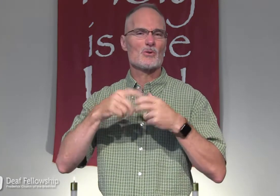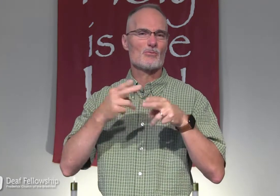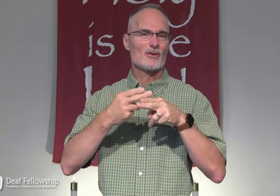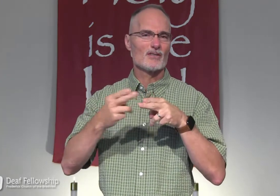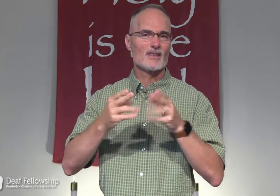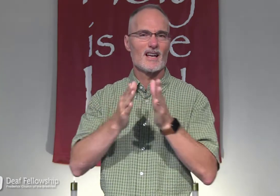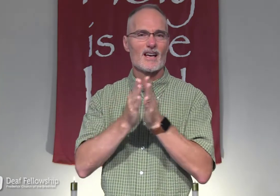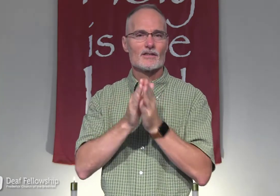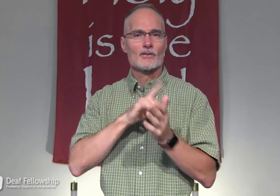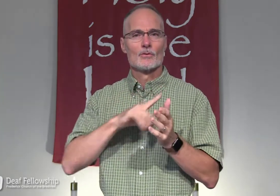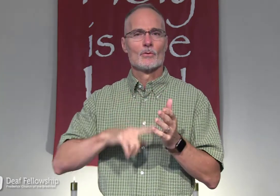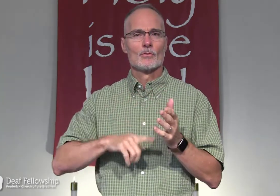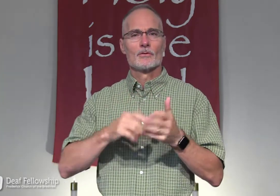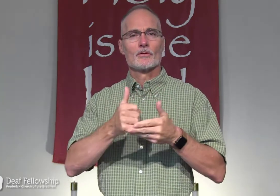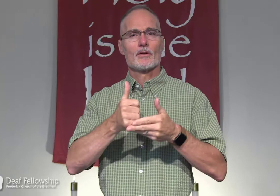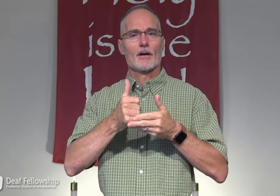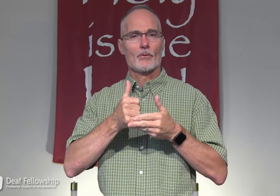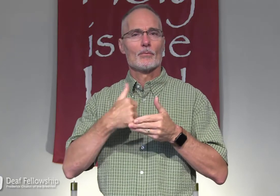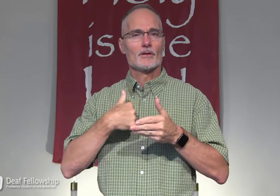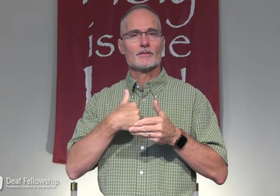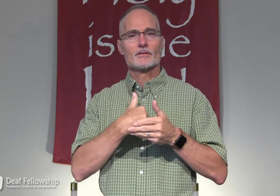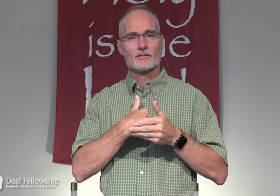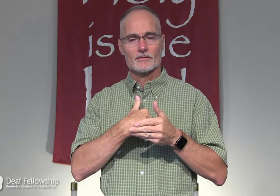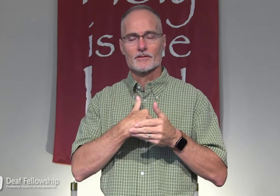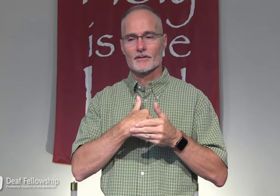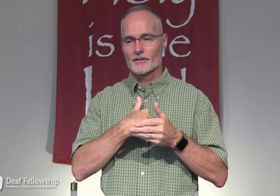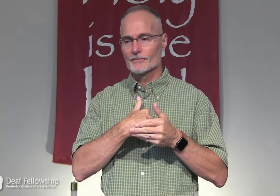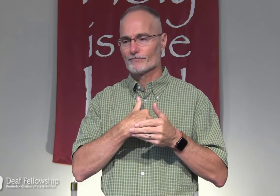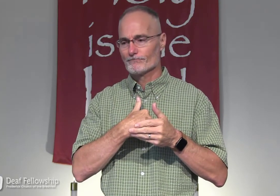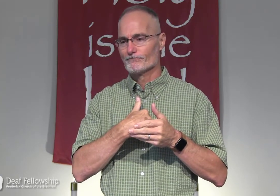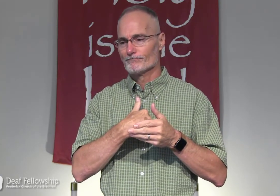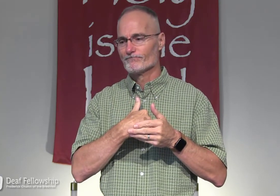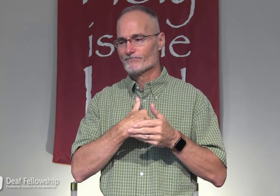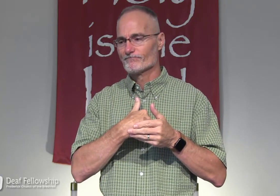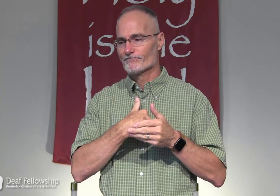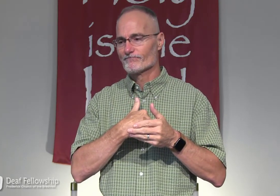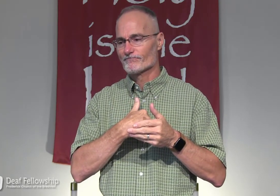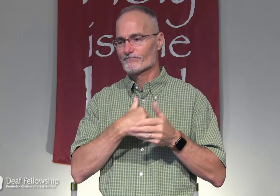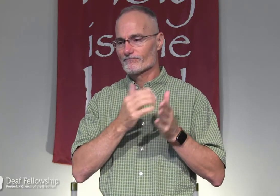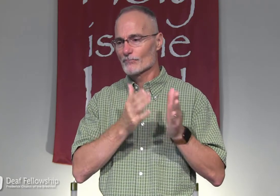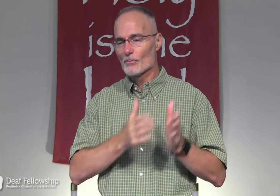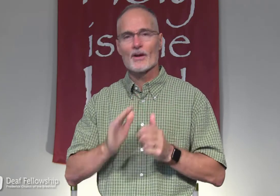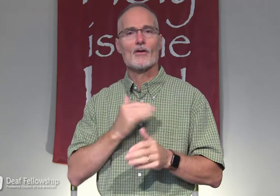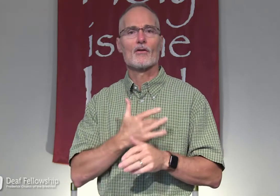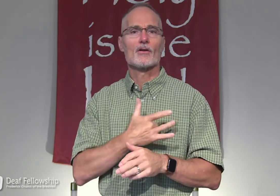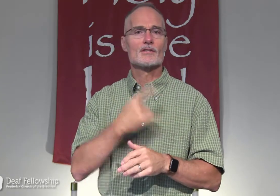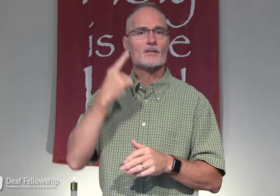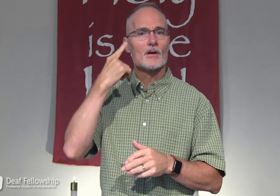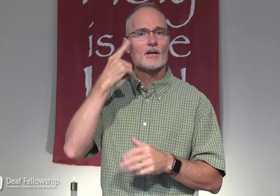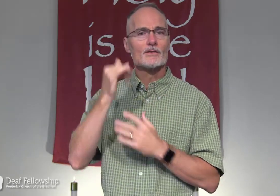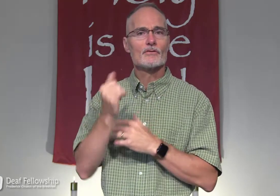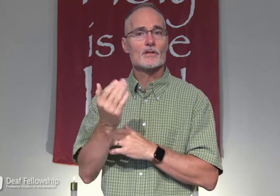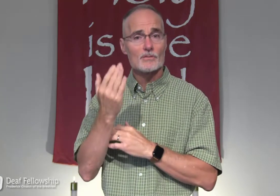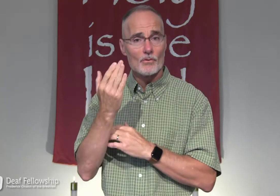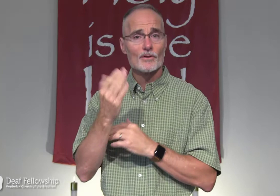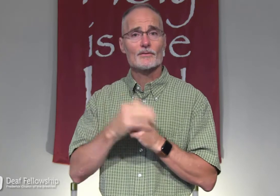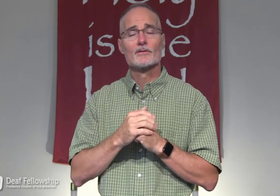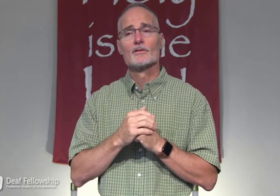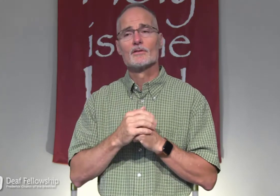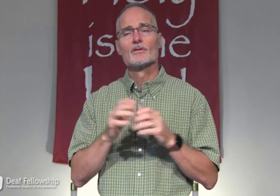there's a lot of pain out there. So let's pause briefly and ask the Lord to help us to prepare our